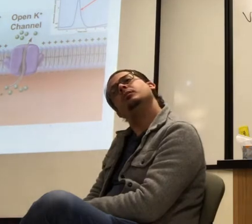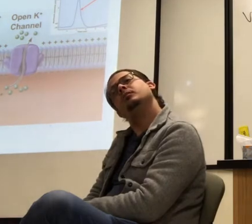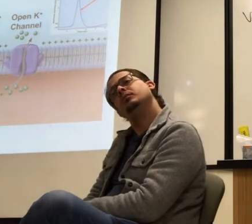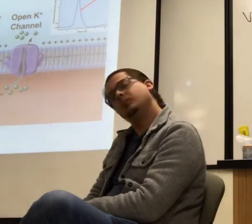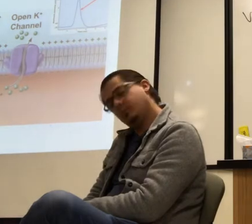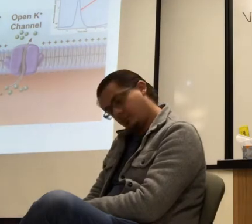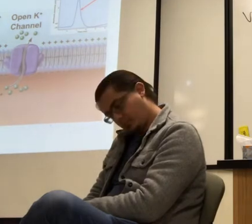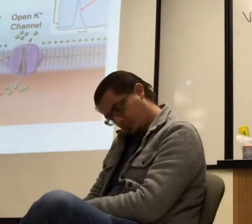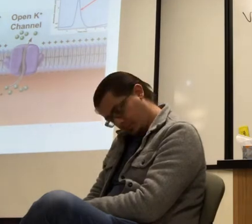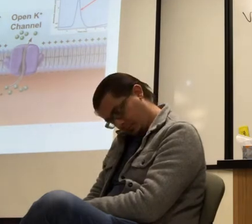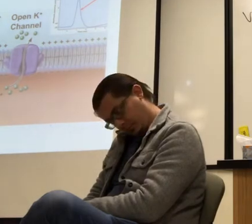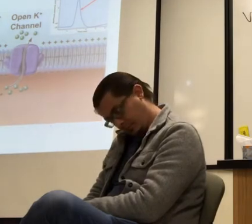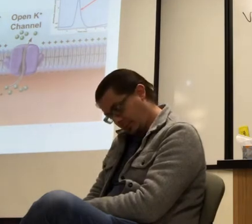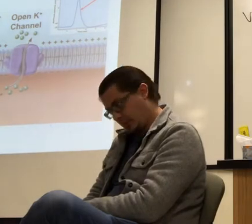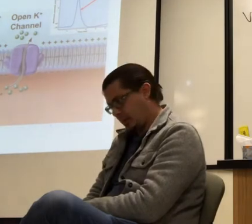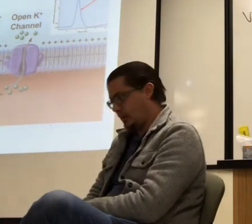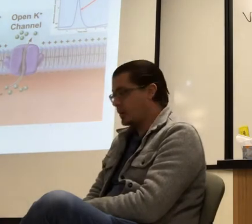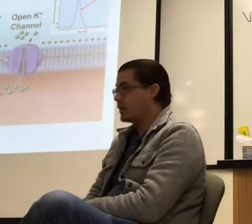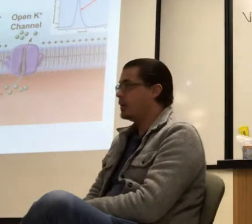action potential.